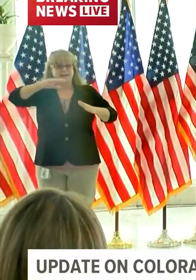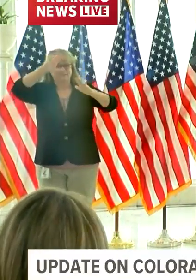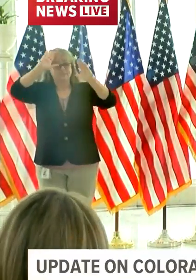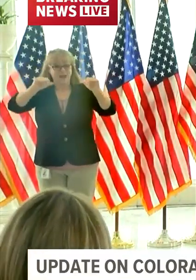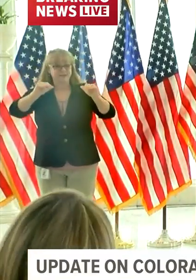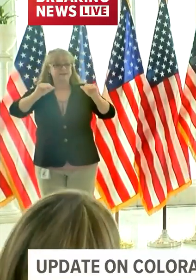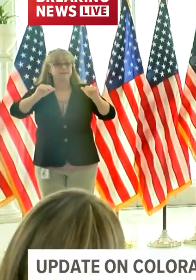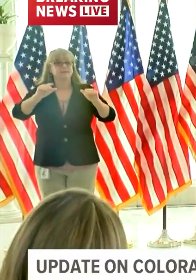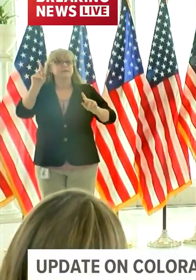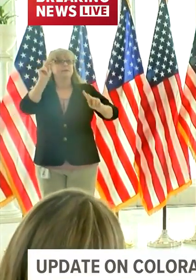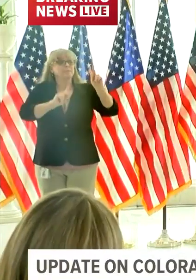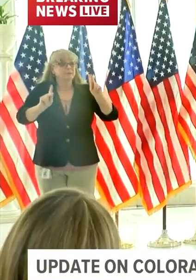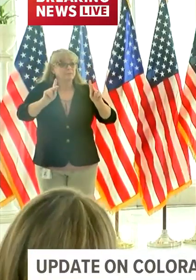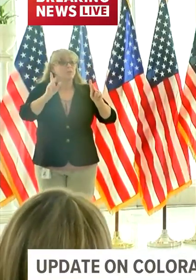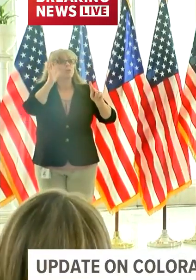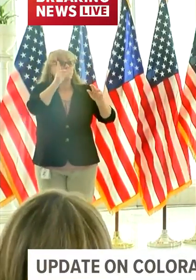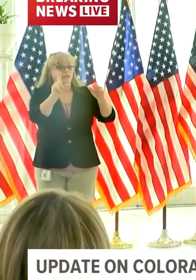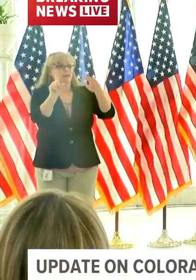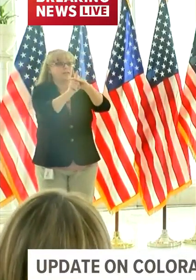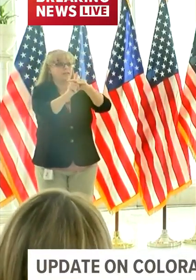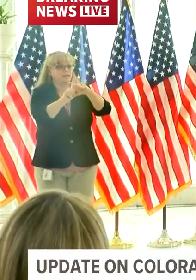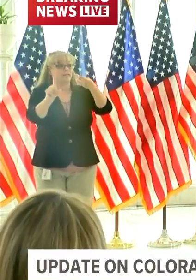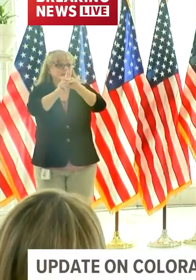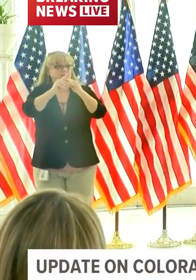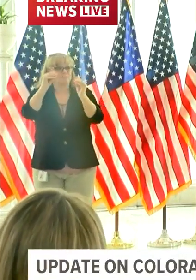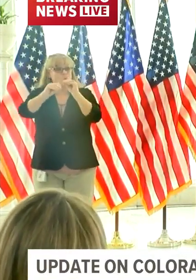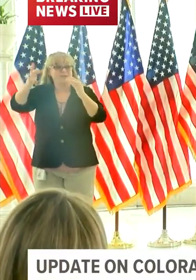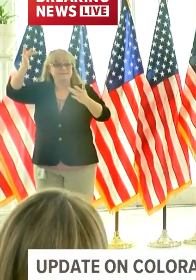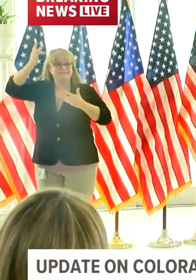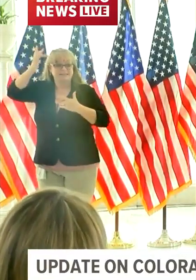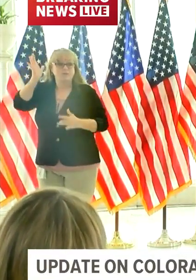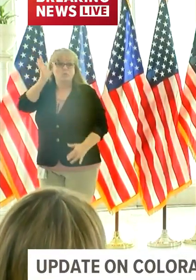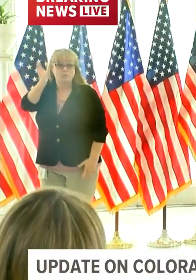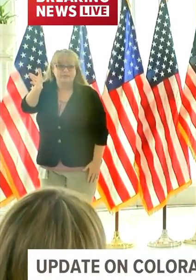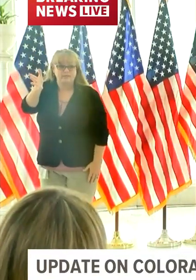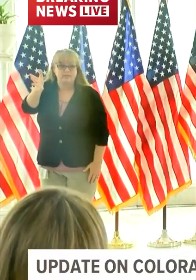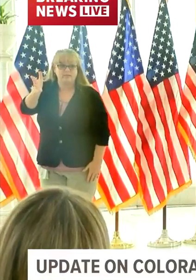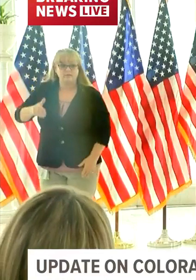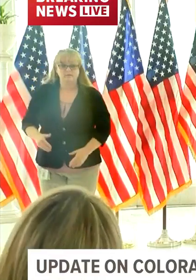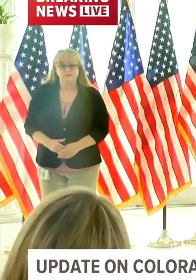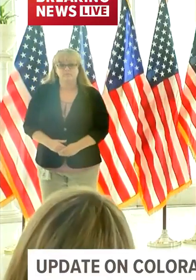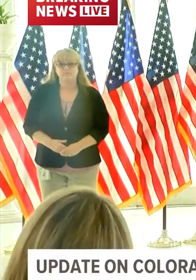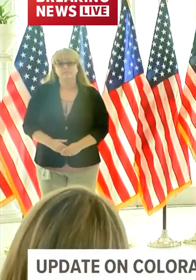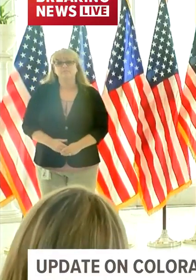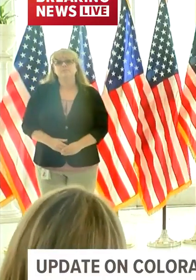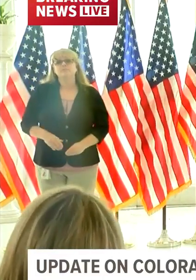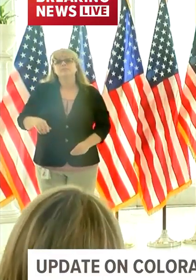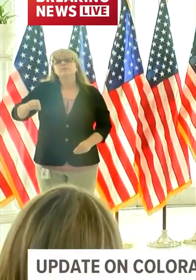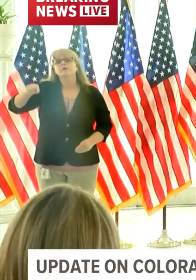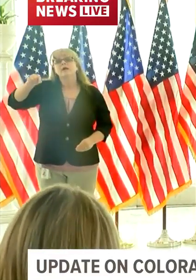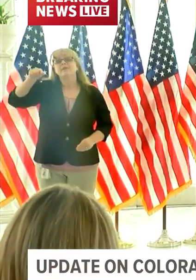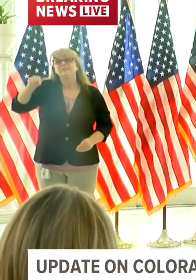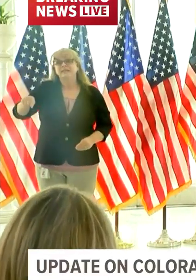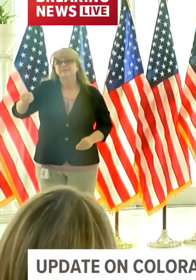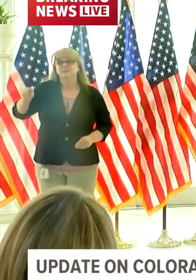who contract the virus worsen after 10 or 12 days, need hospitalization. Some make it, some